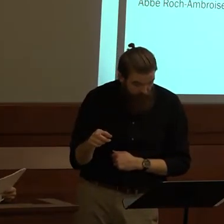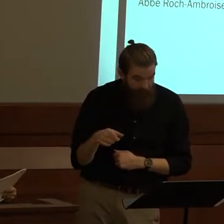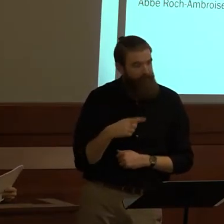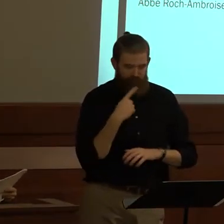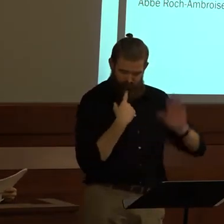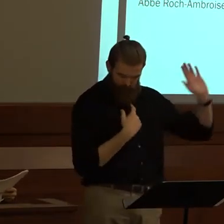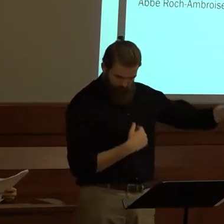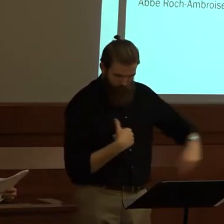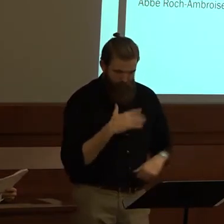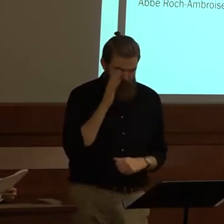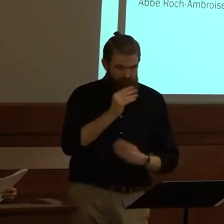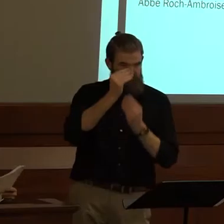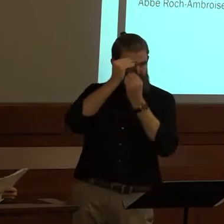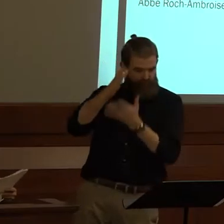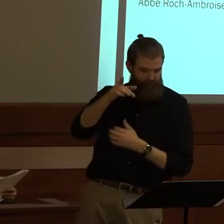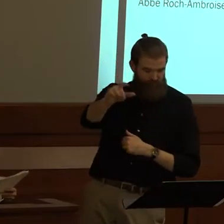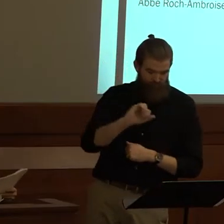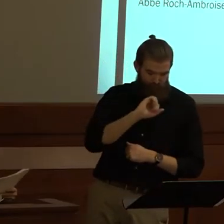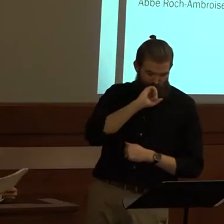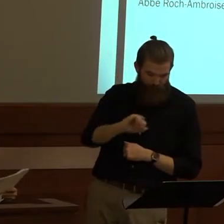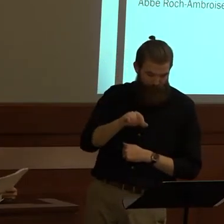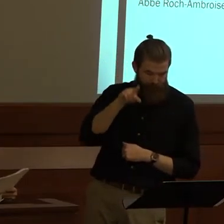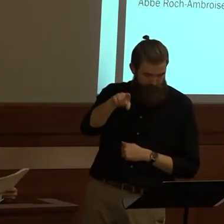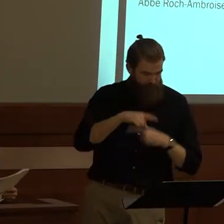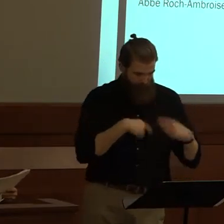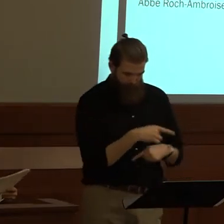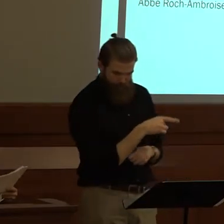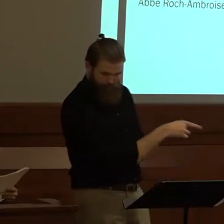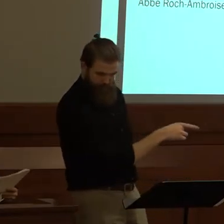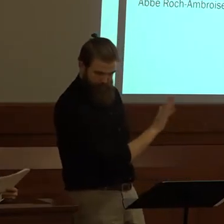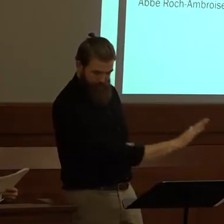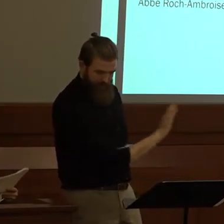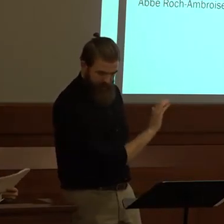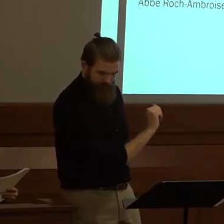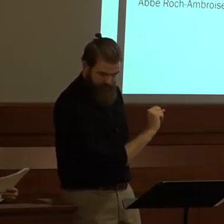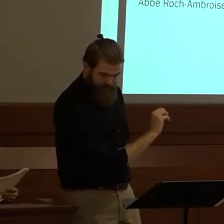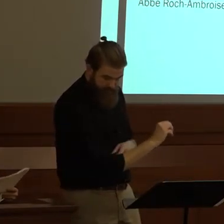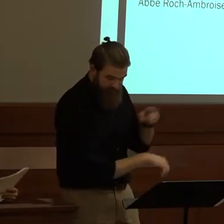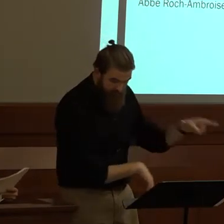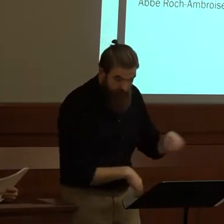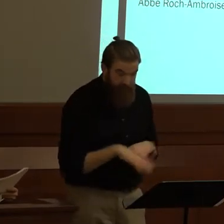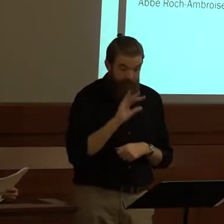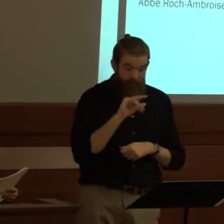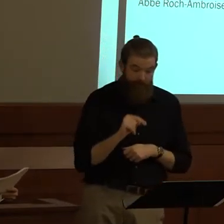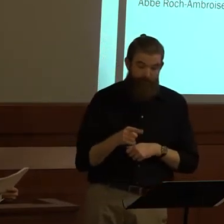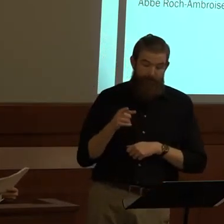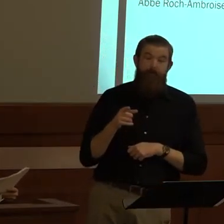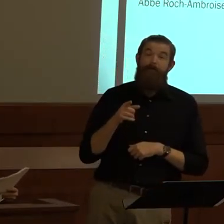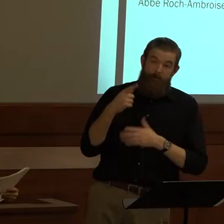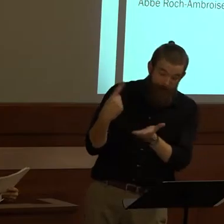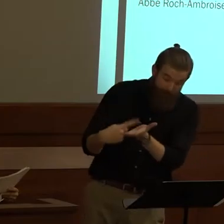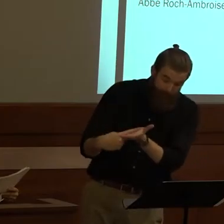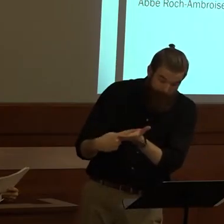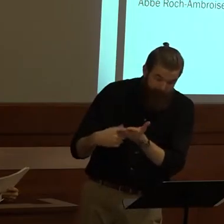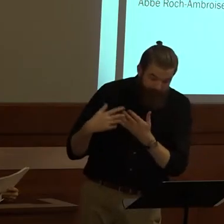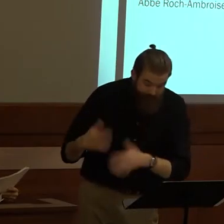route for La Fonta than direct papal dispensation, but this congregation refused to furnish a solution.